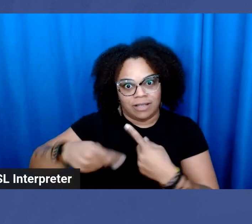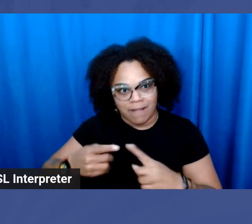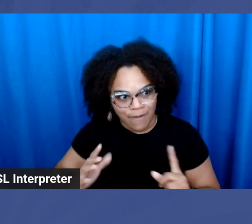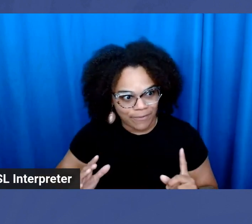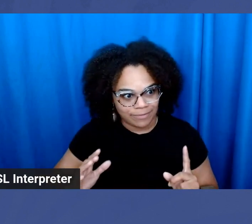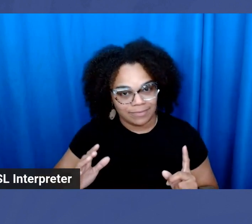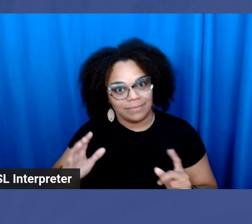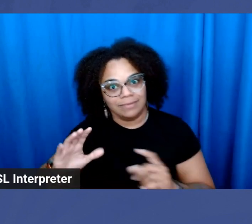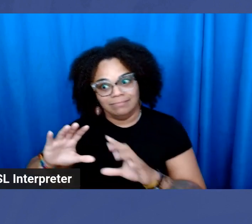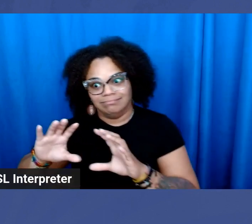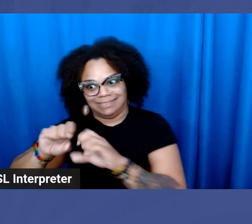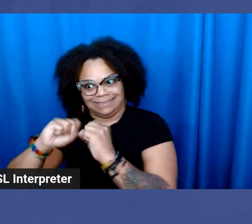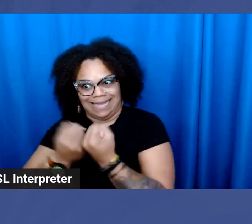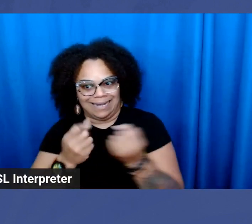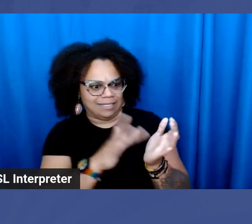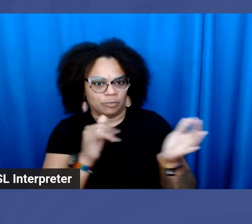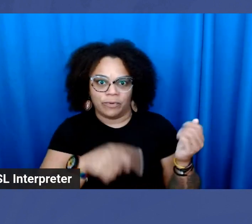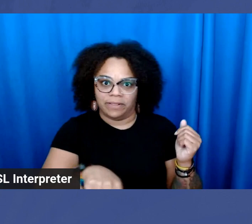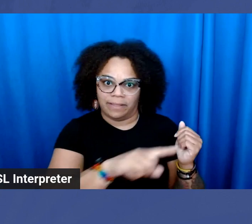exploitation?